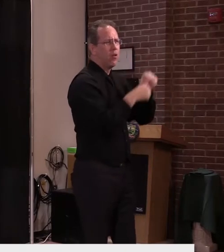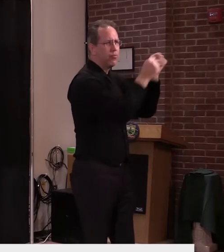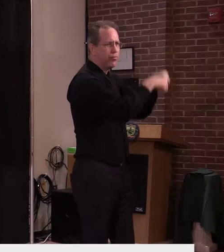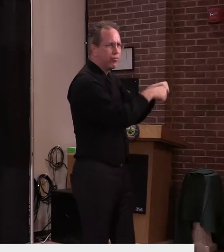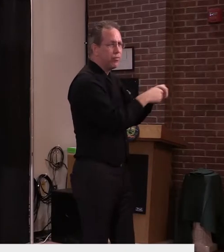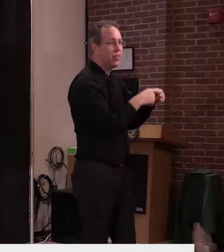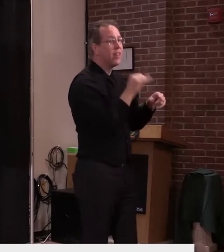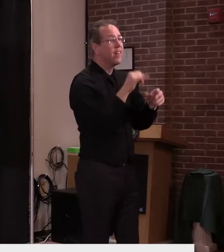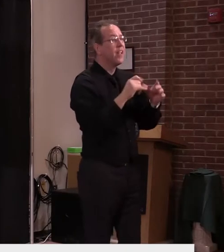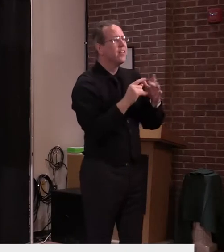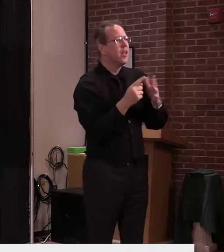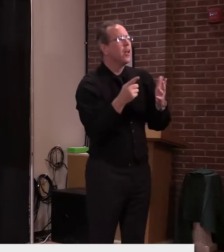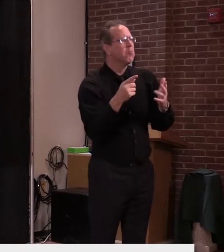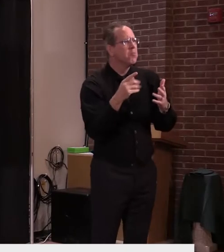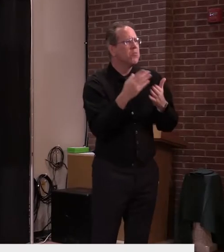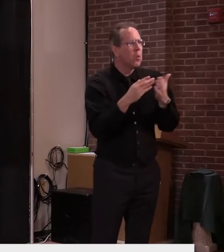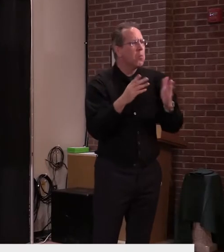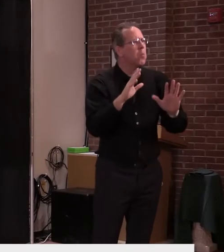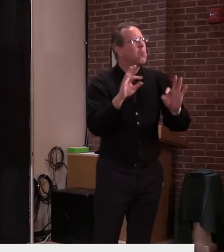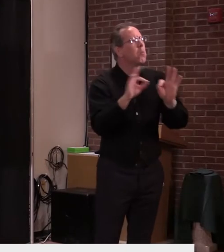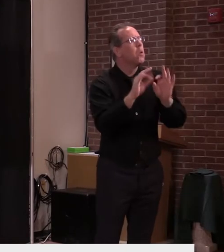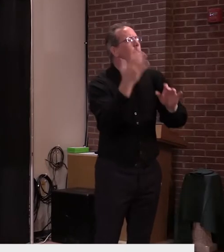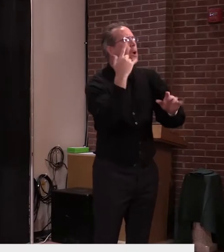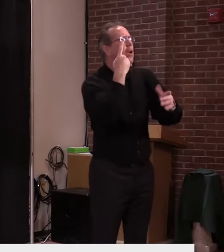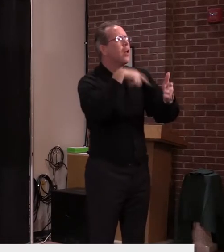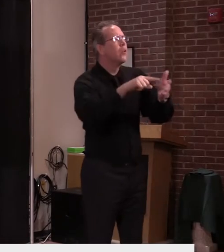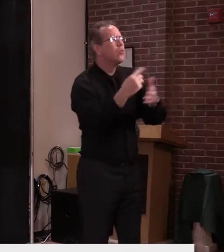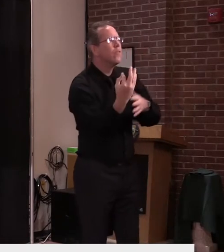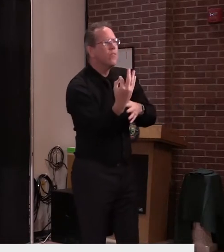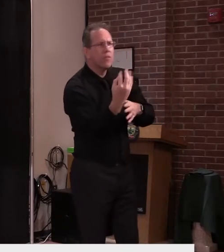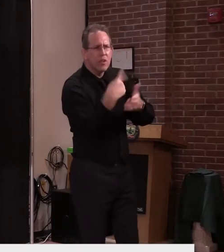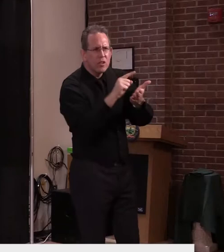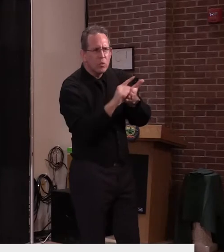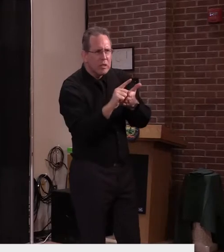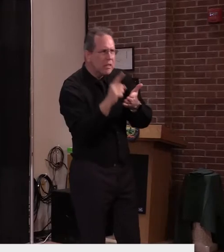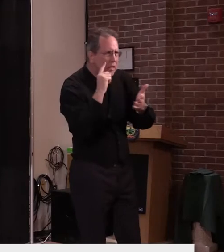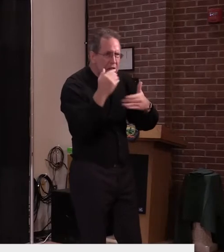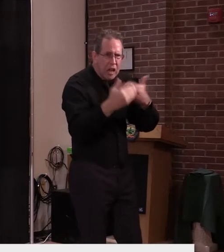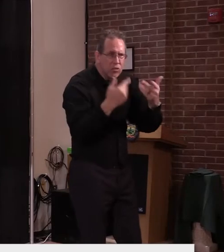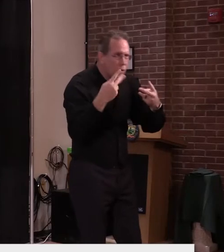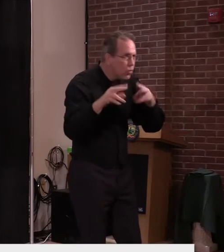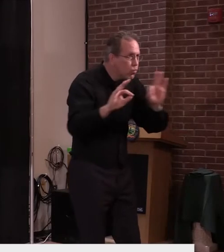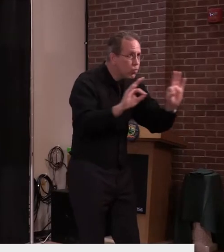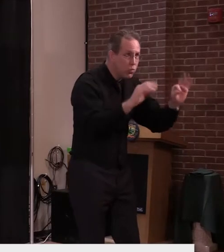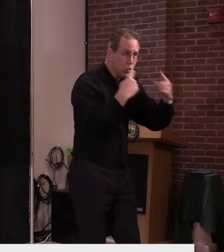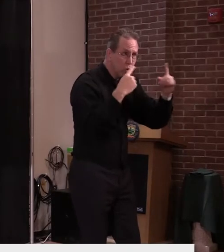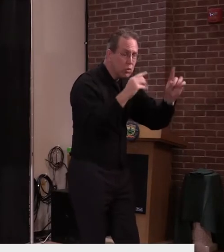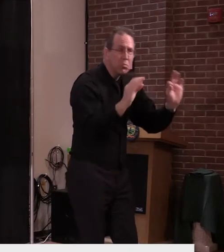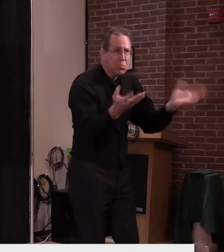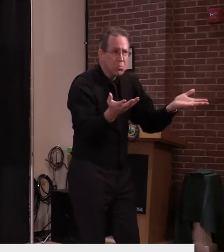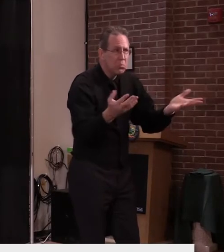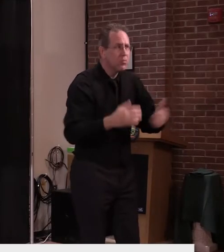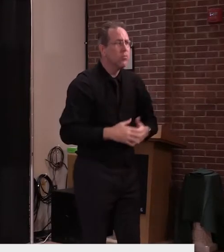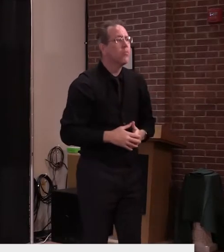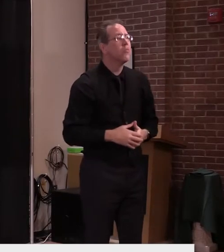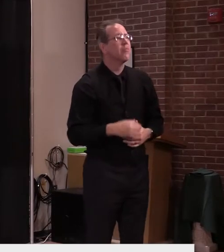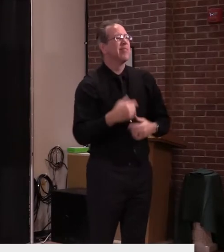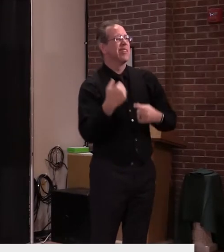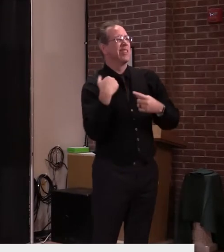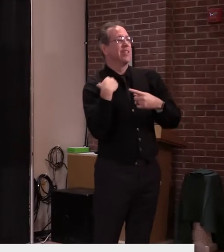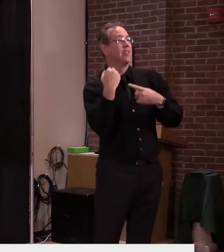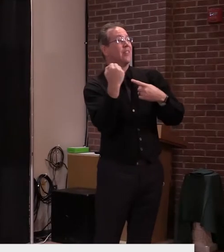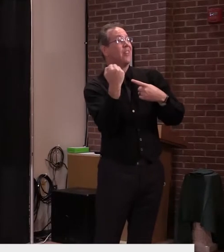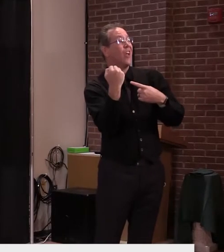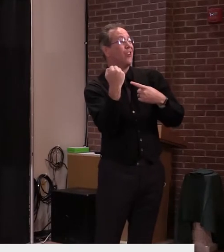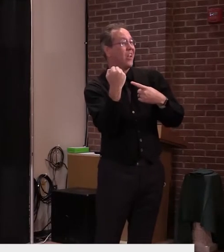week. I also met with Vermont NEA leadership and its Board of Trustees on Saturday morning. They had